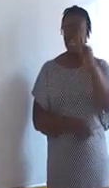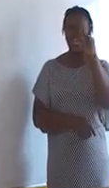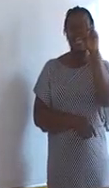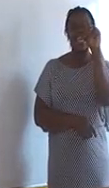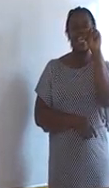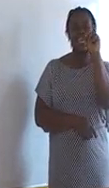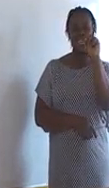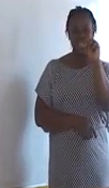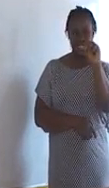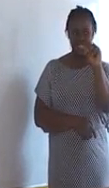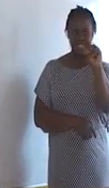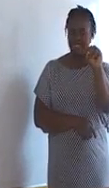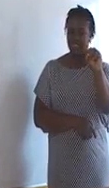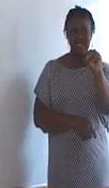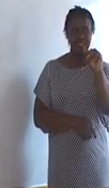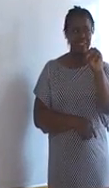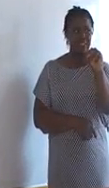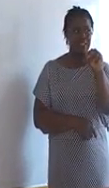We have another letter,